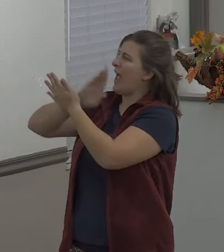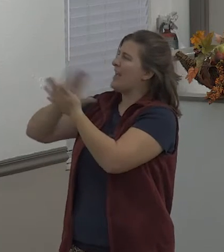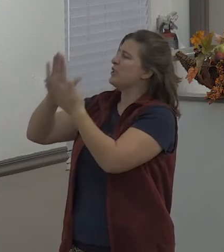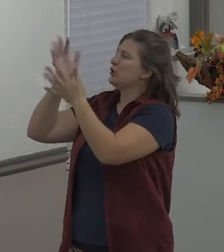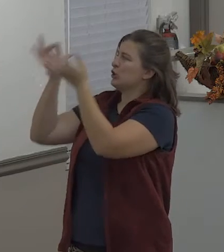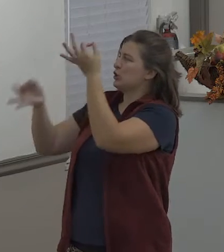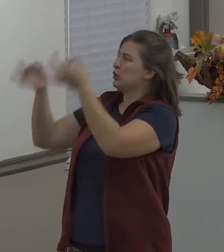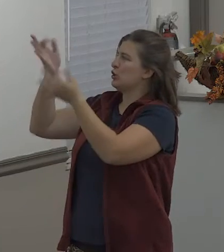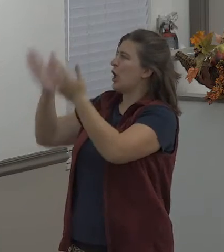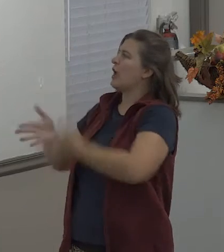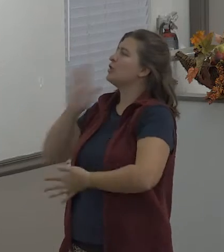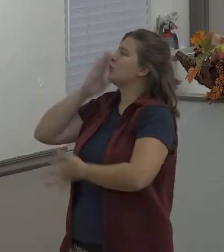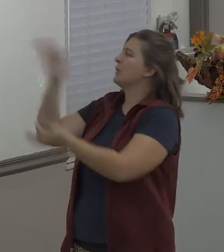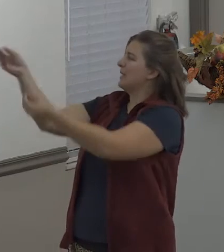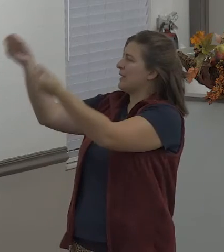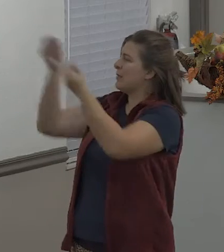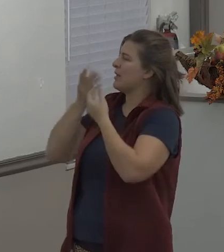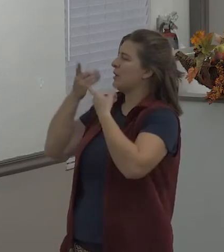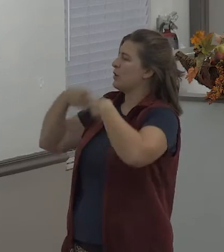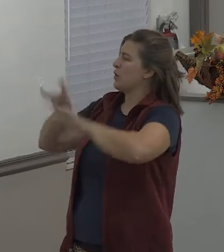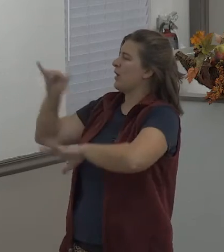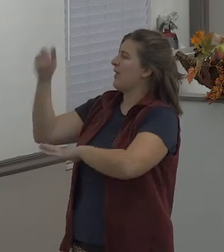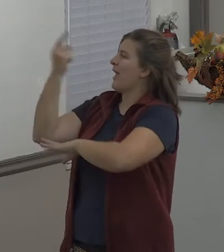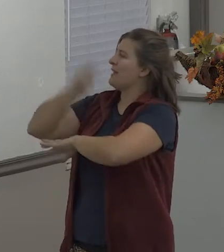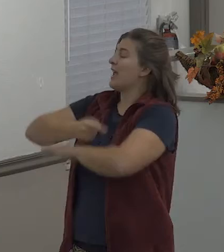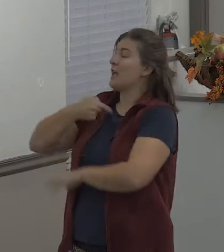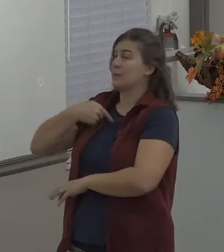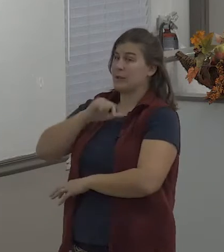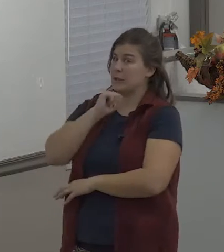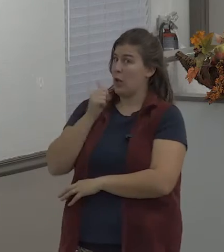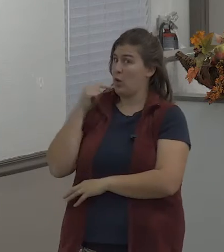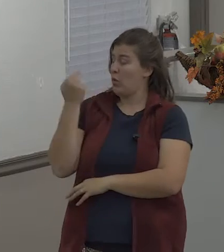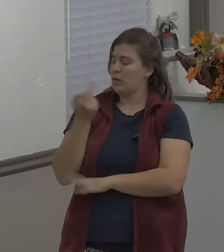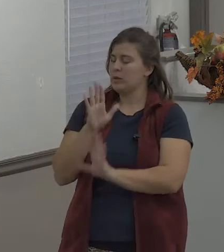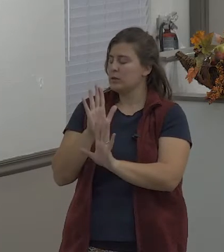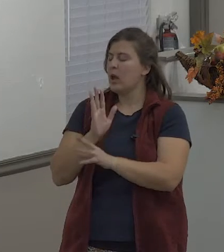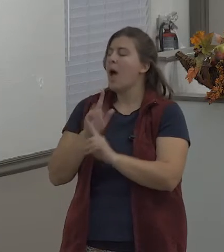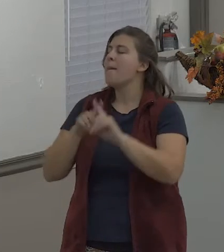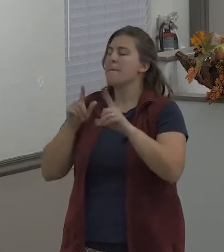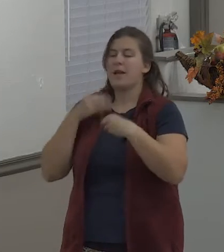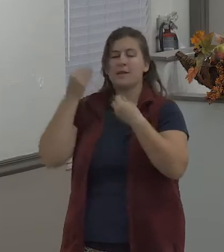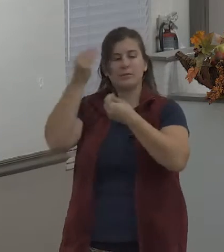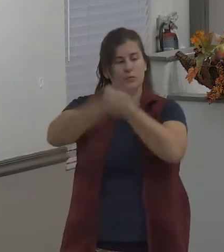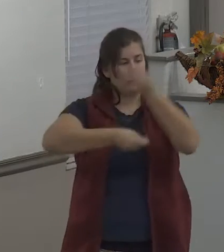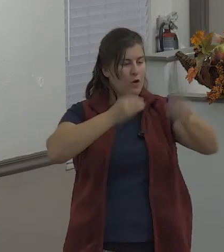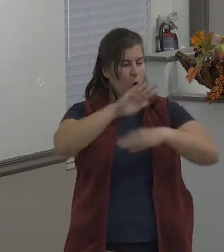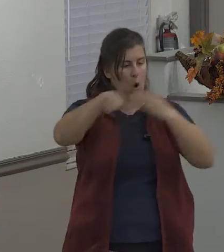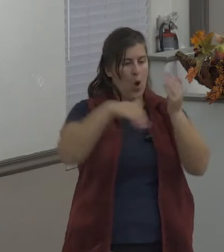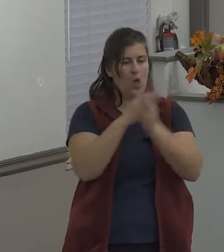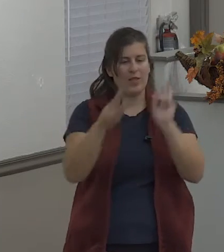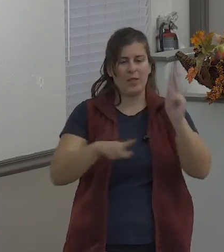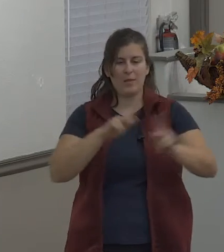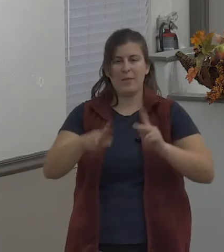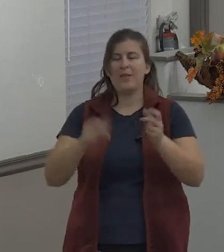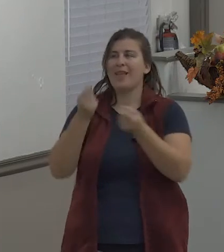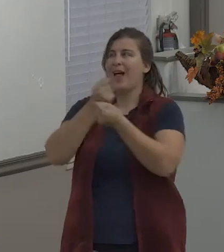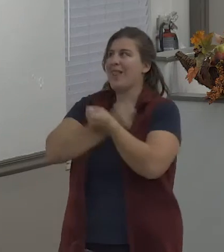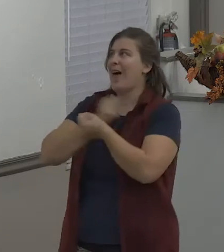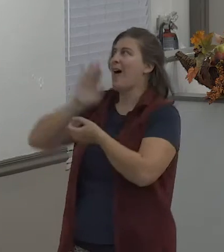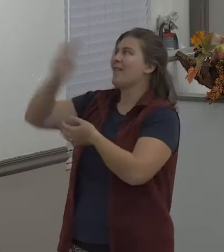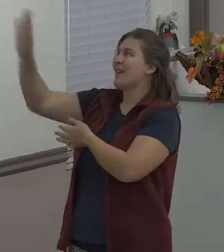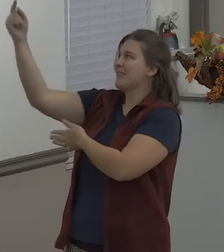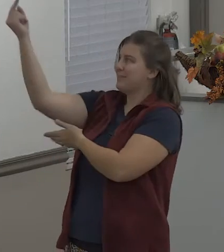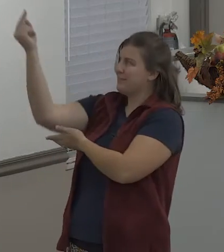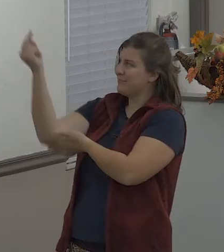judge, shall give me at that day. And not to me only, but unto all them also